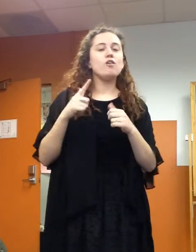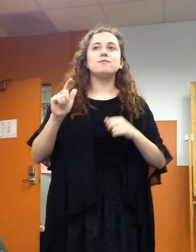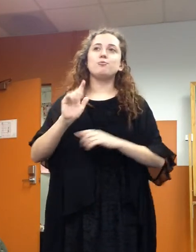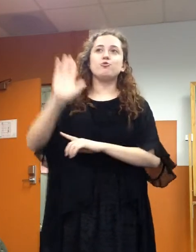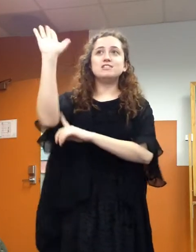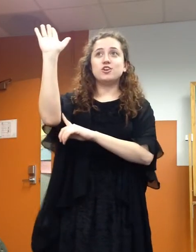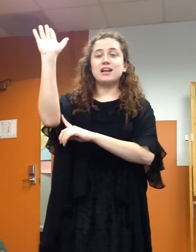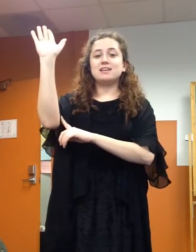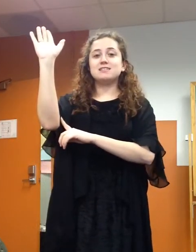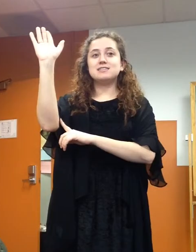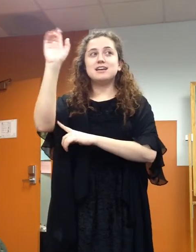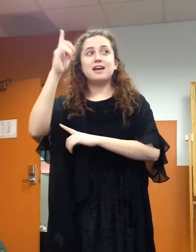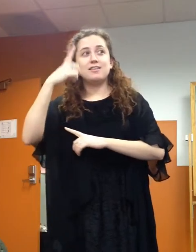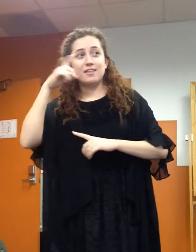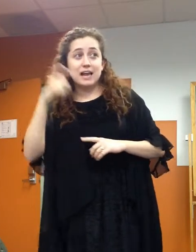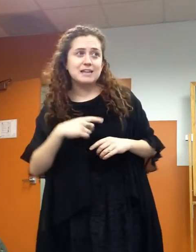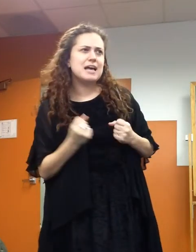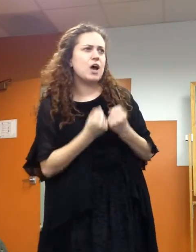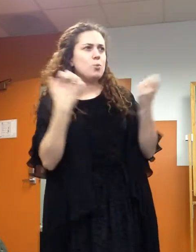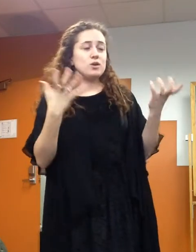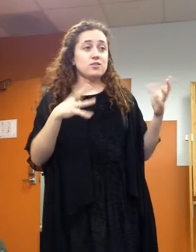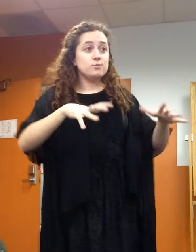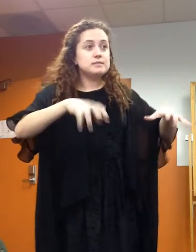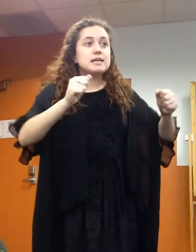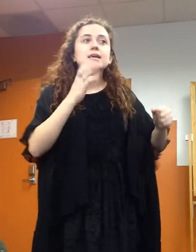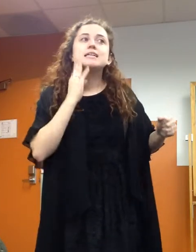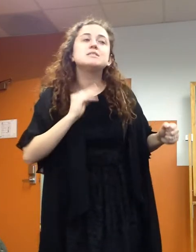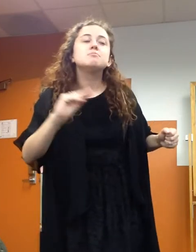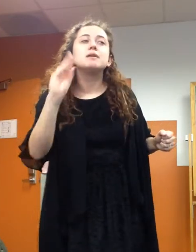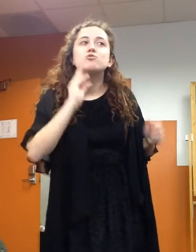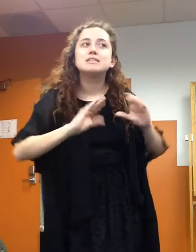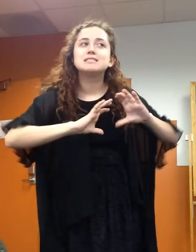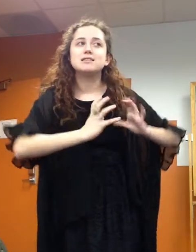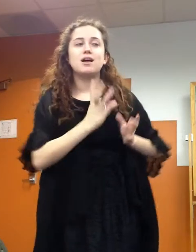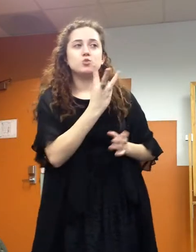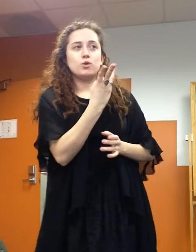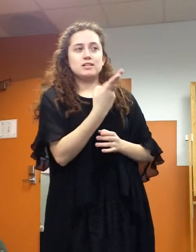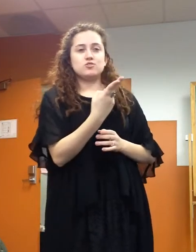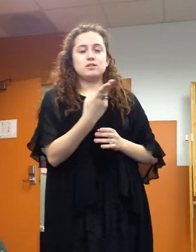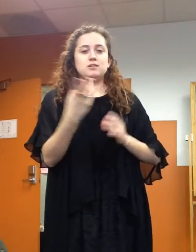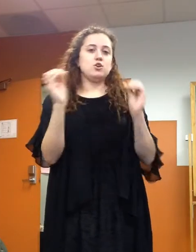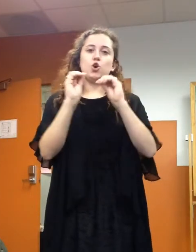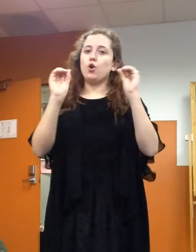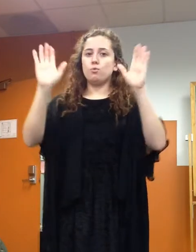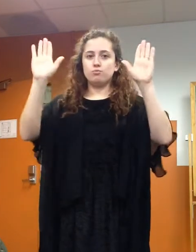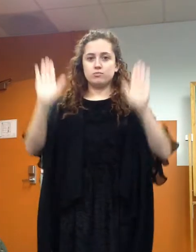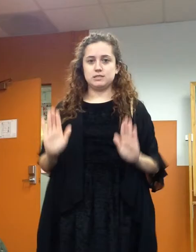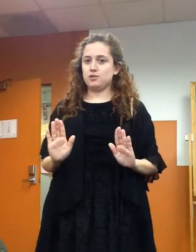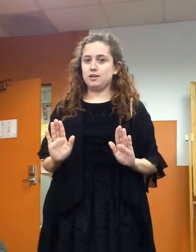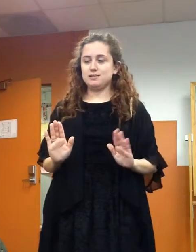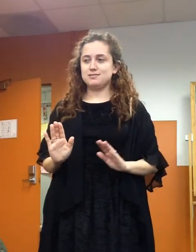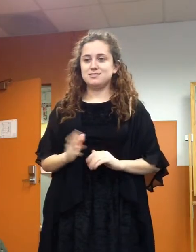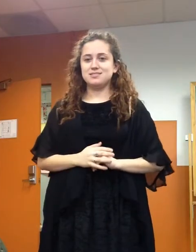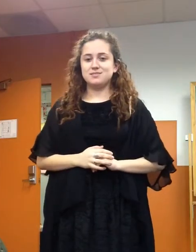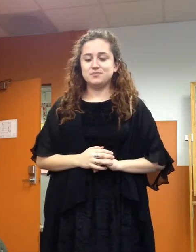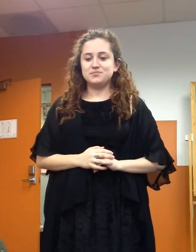And this was a terrible problem, because you had people who had no qualifications to teach world history, who were now teaching